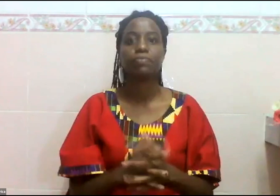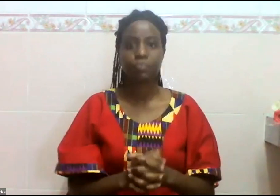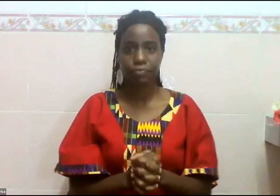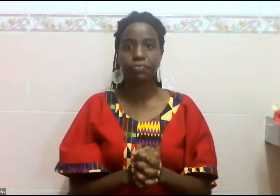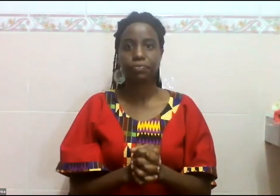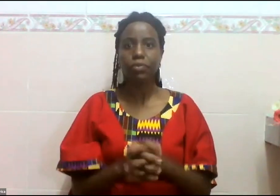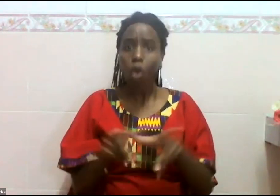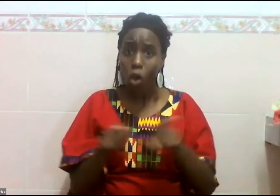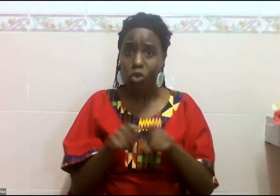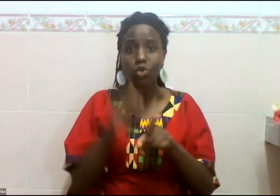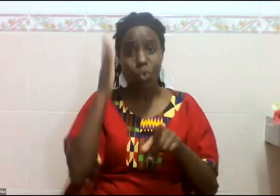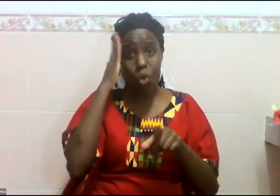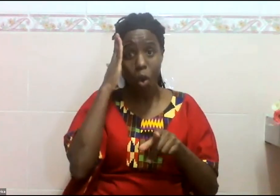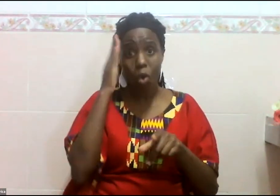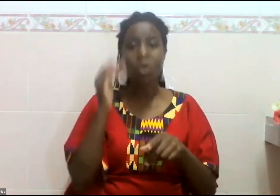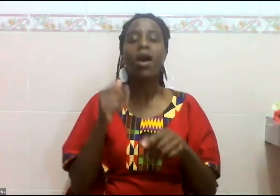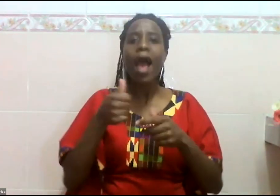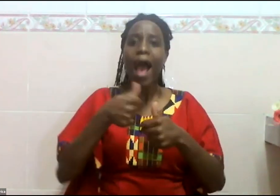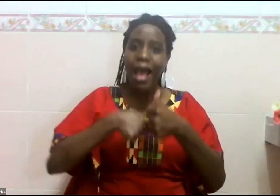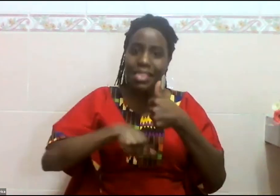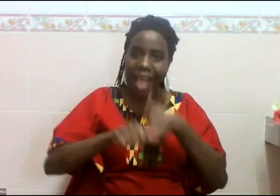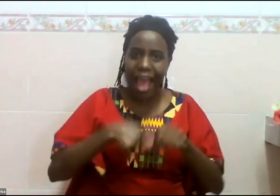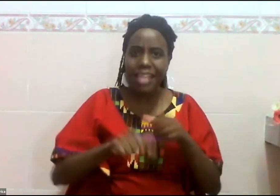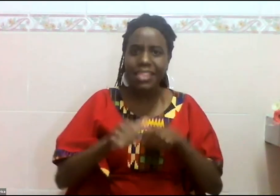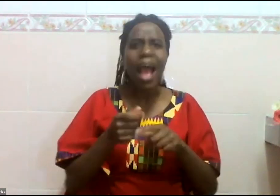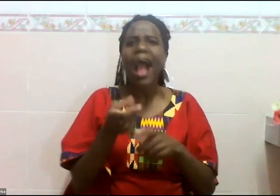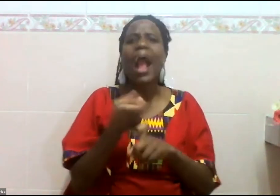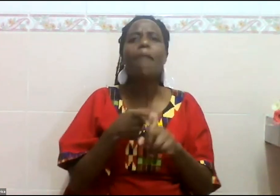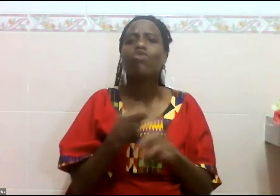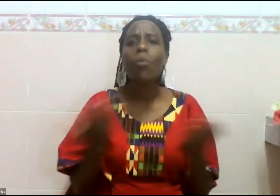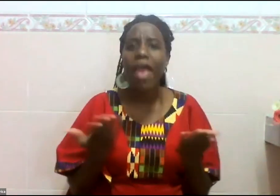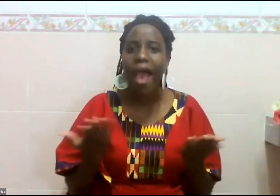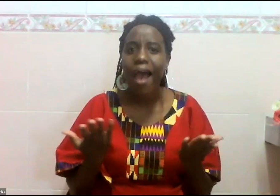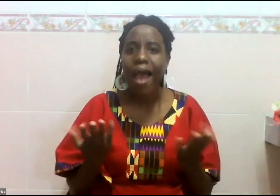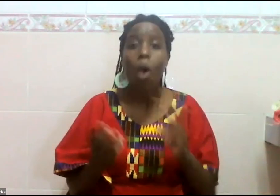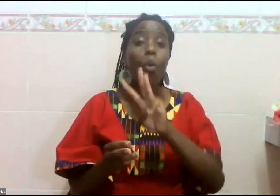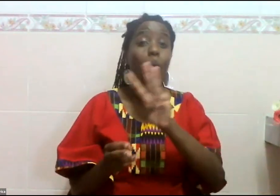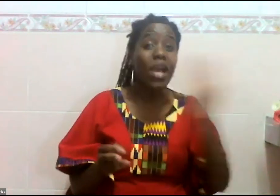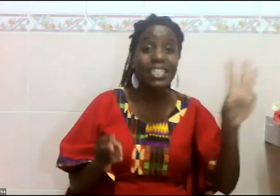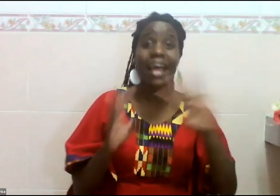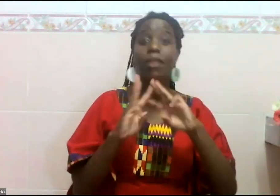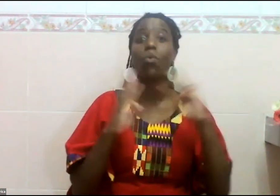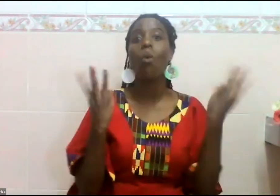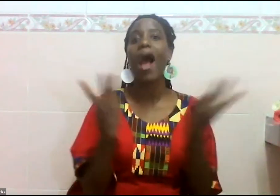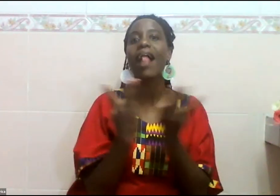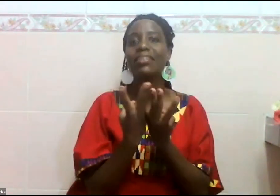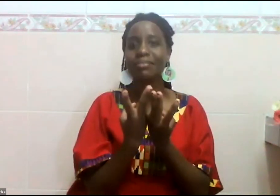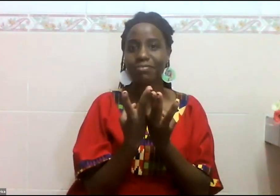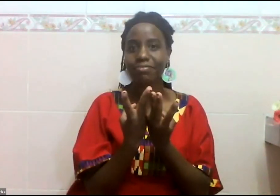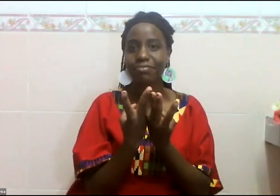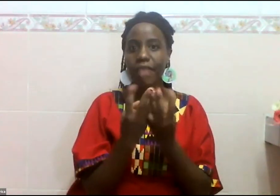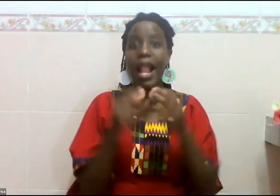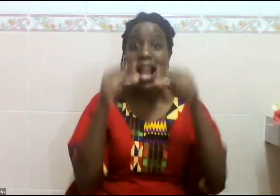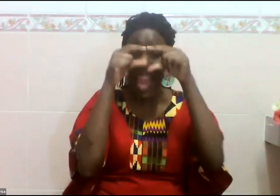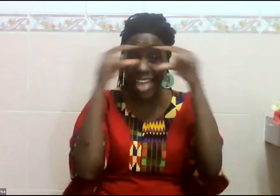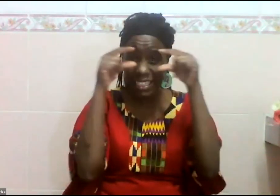that science is obviously homogenous, because it's largely produced by a homogenous Western lens. So we saw that, we